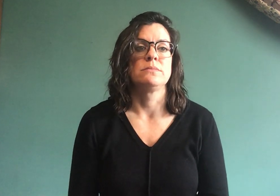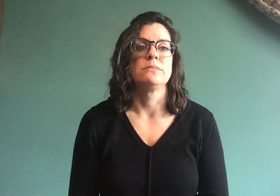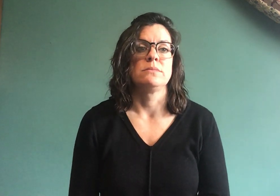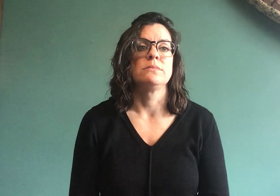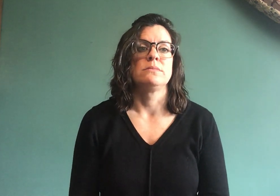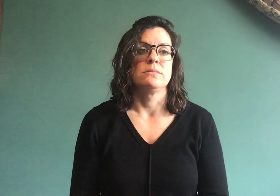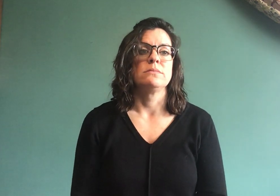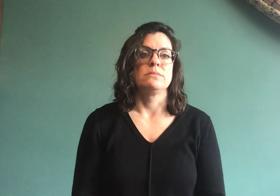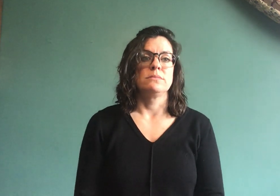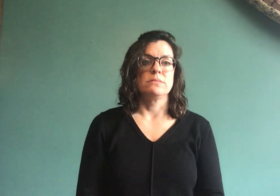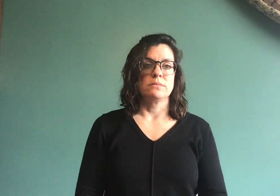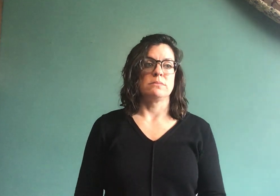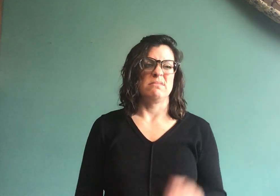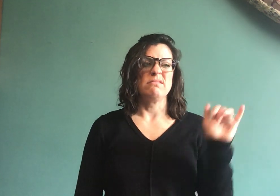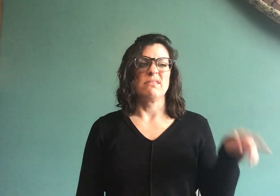besides warning the person now, okay?